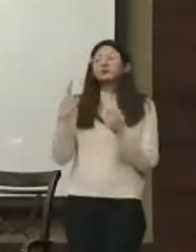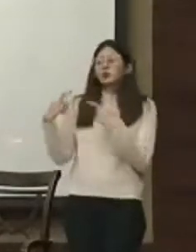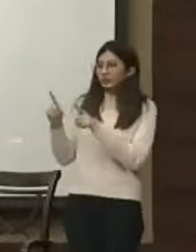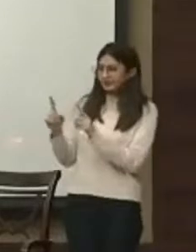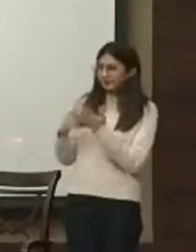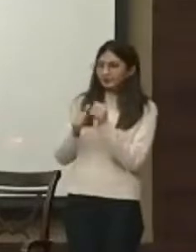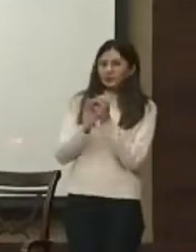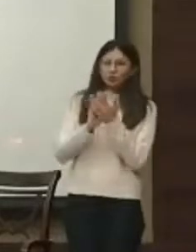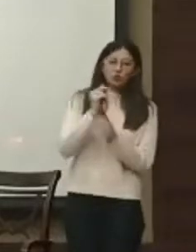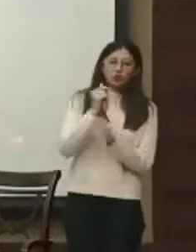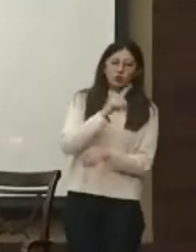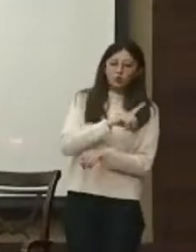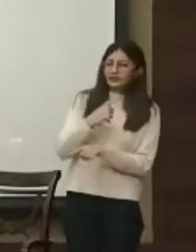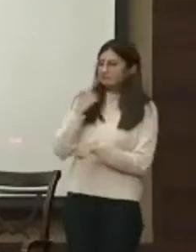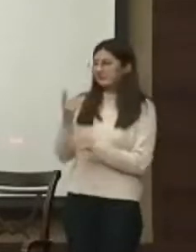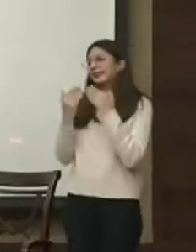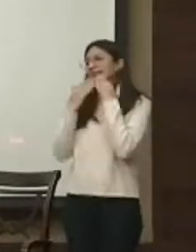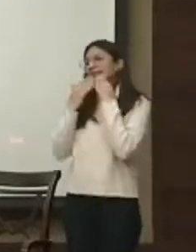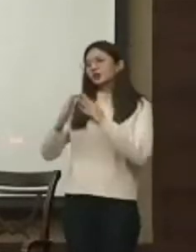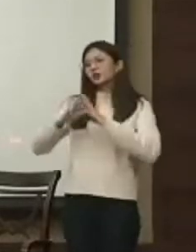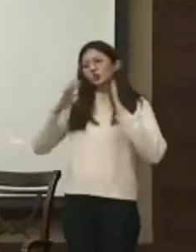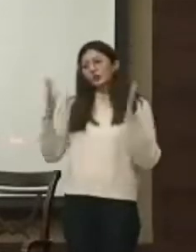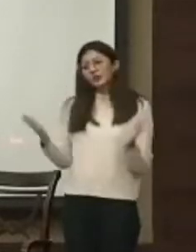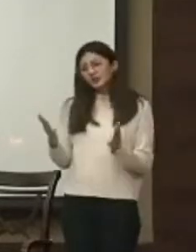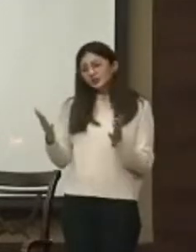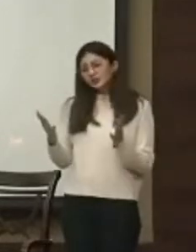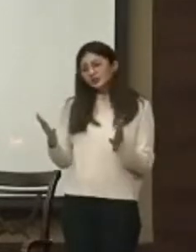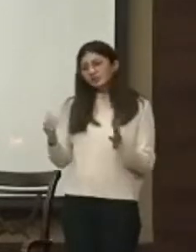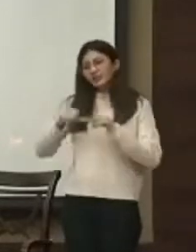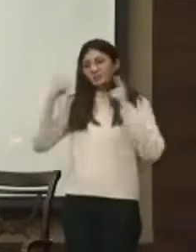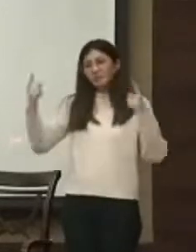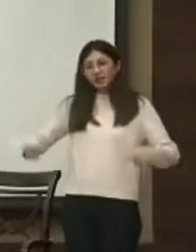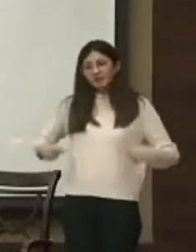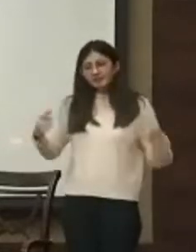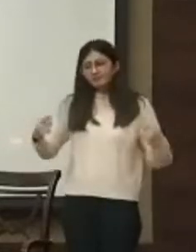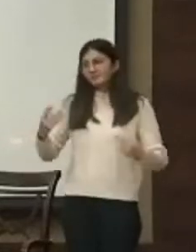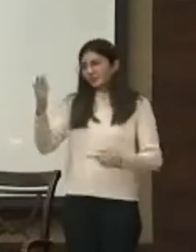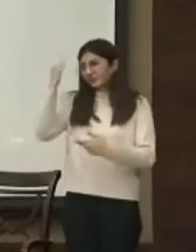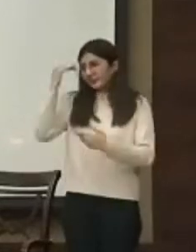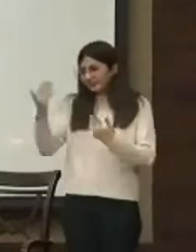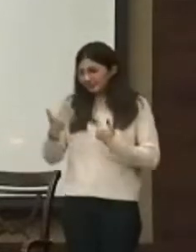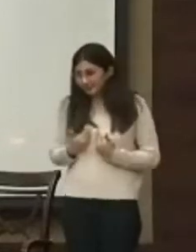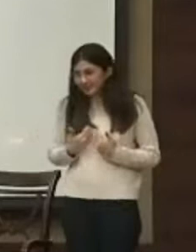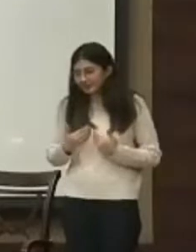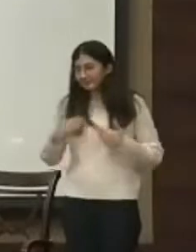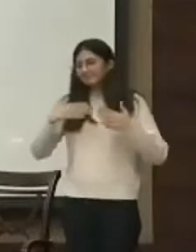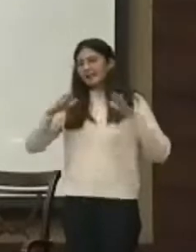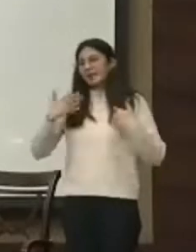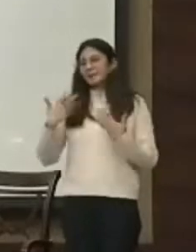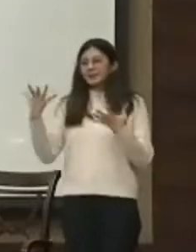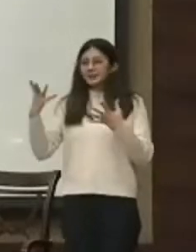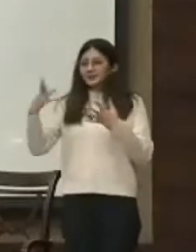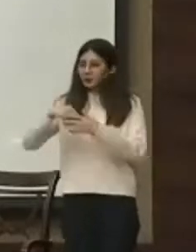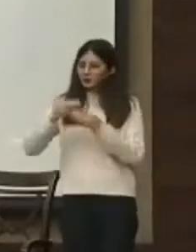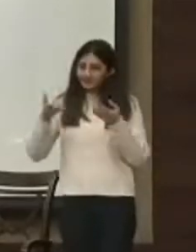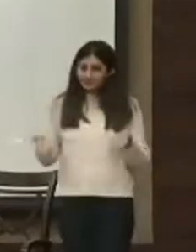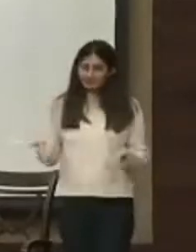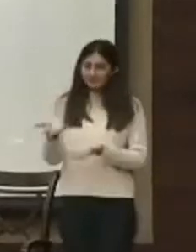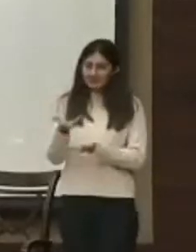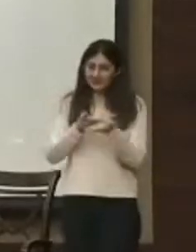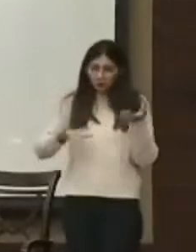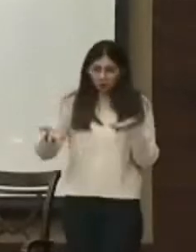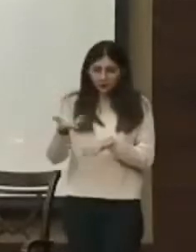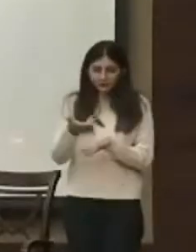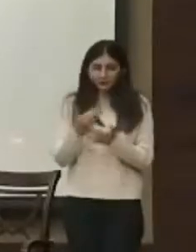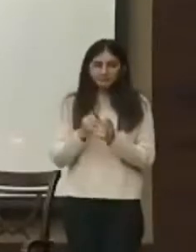So first of all, thanks very much, Arman, for having me here. It's an honor to be part of this discussion. So to your